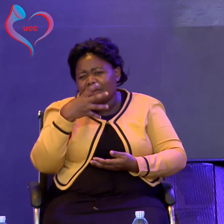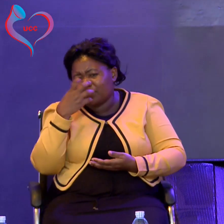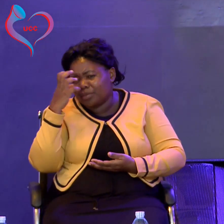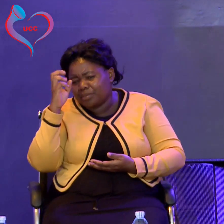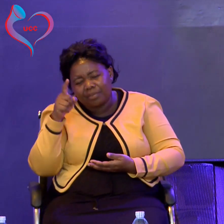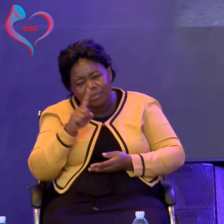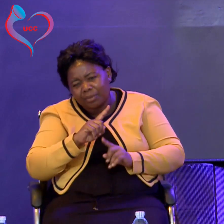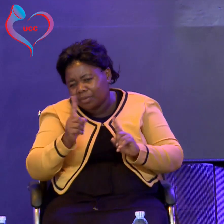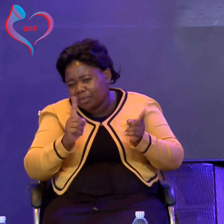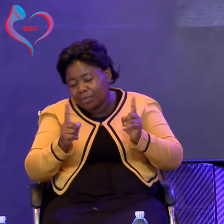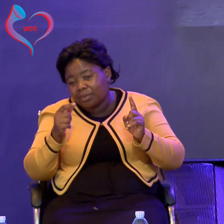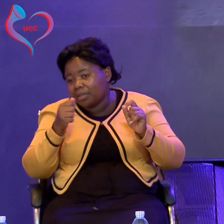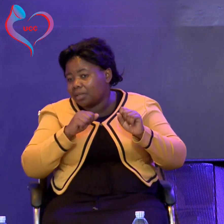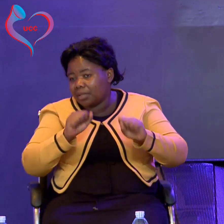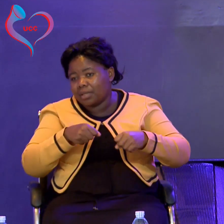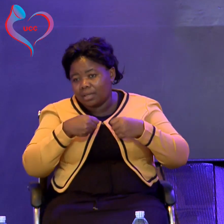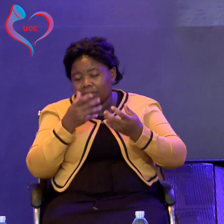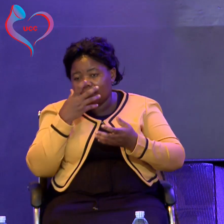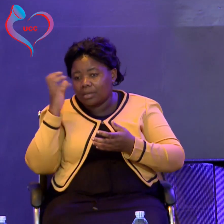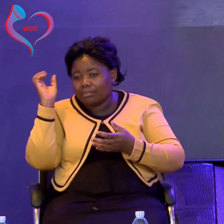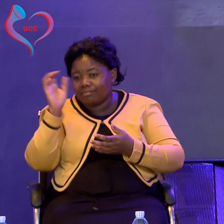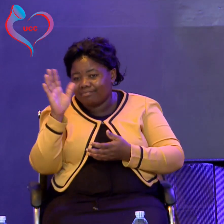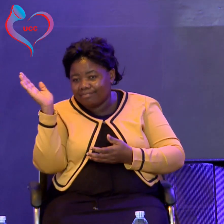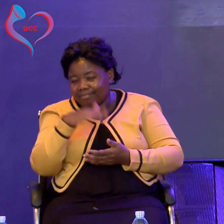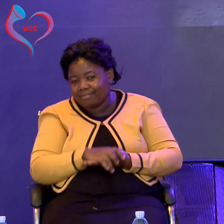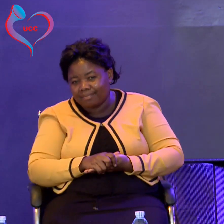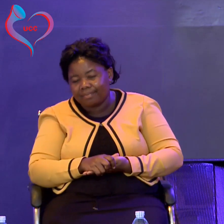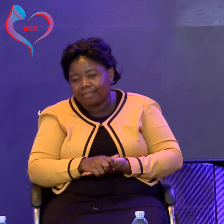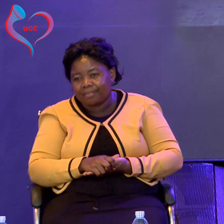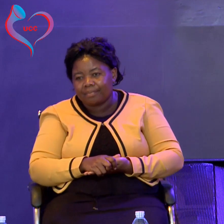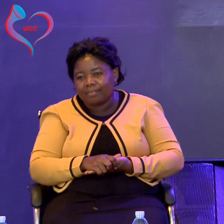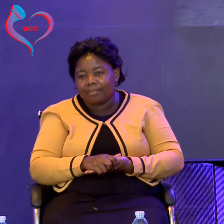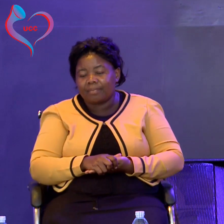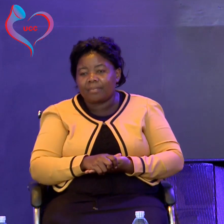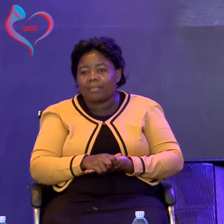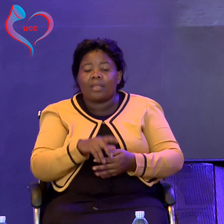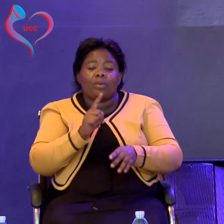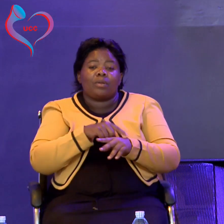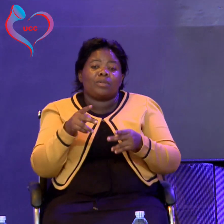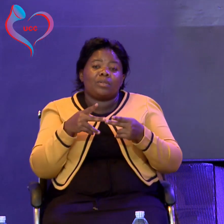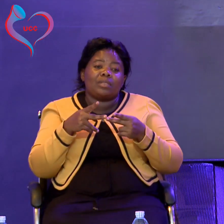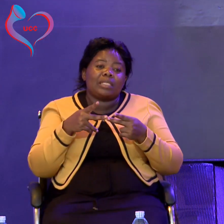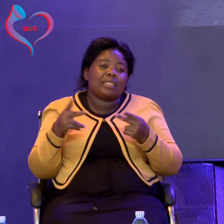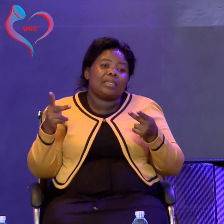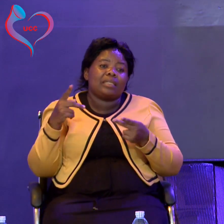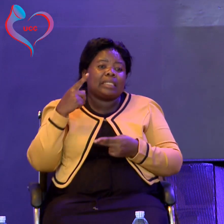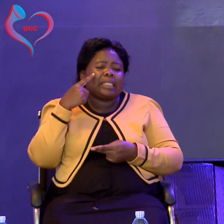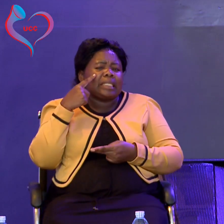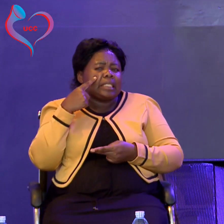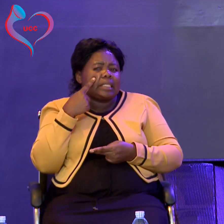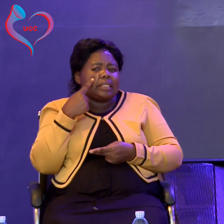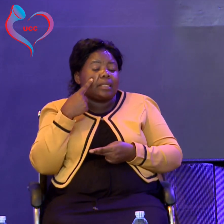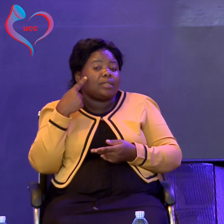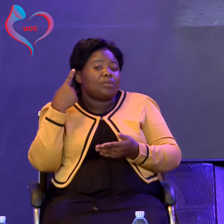kuzaayo. Where you have to abuse, you say, it's too much, but I won't say that. Kasito tandika okulaba ng'otandise nga kyoli si